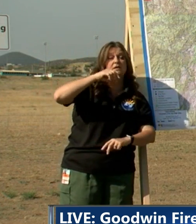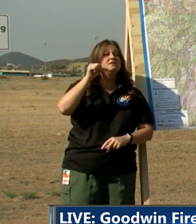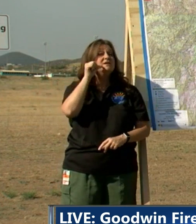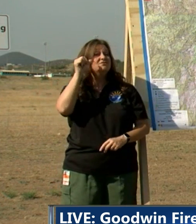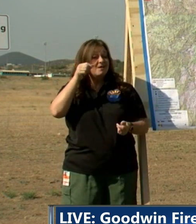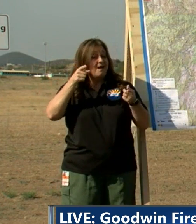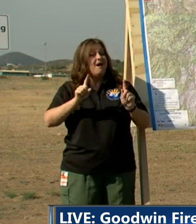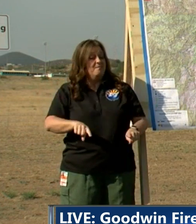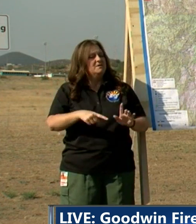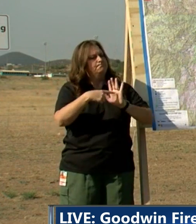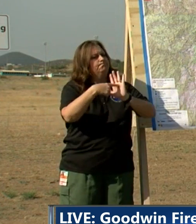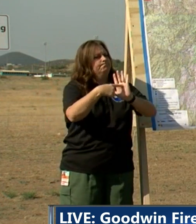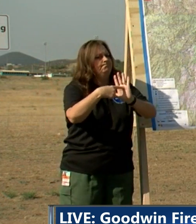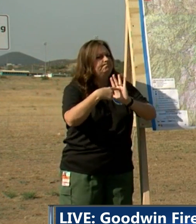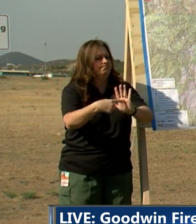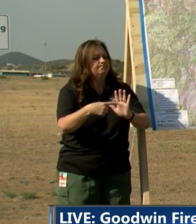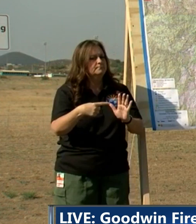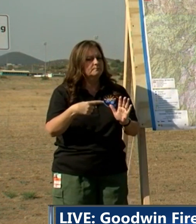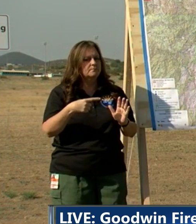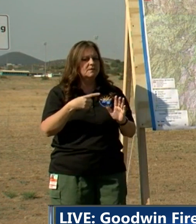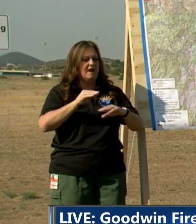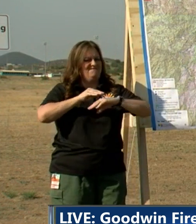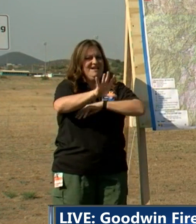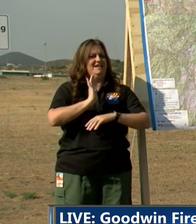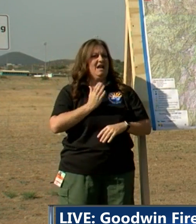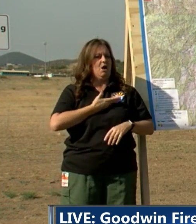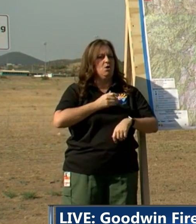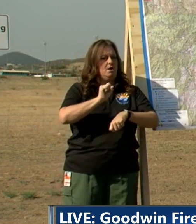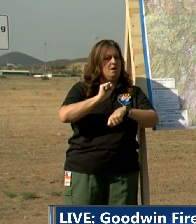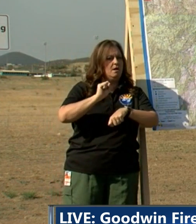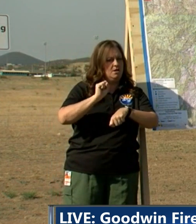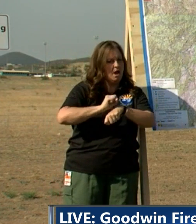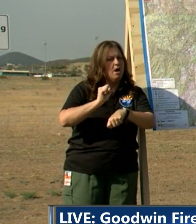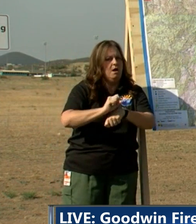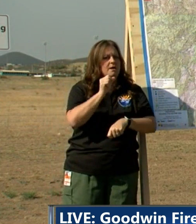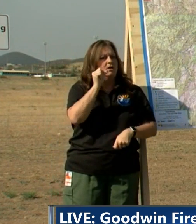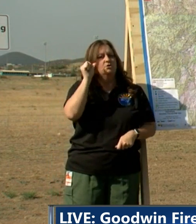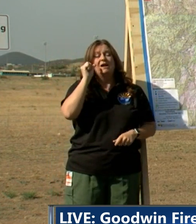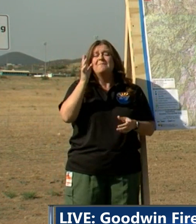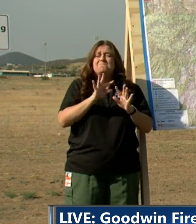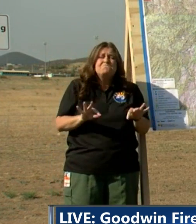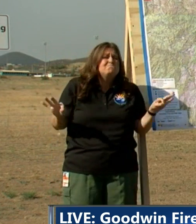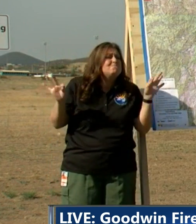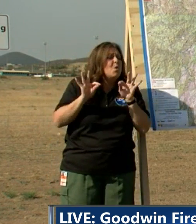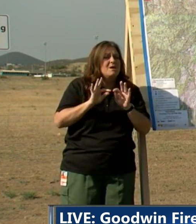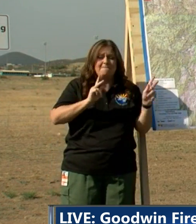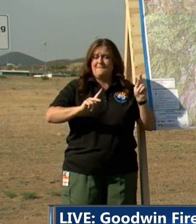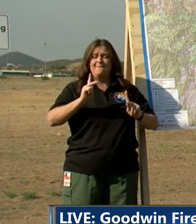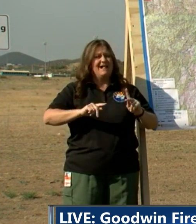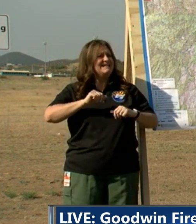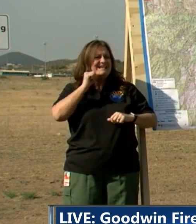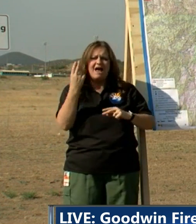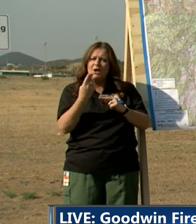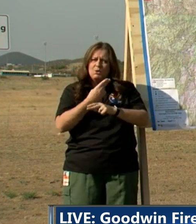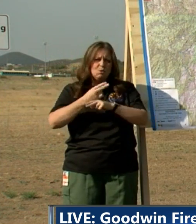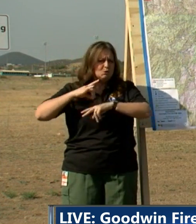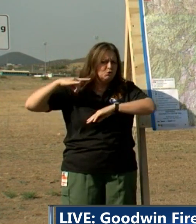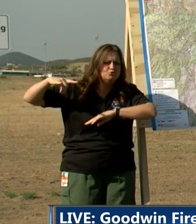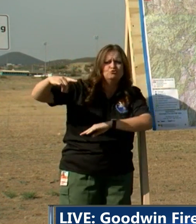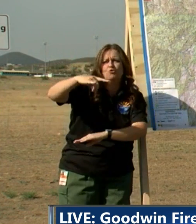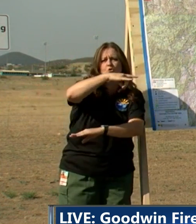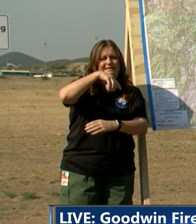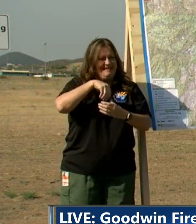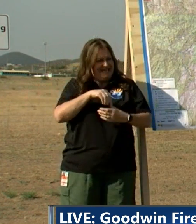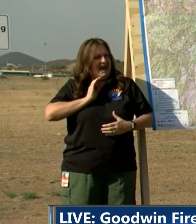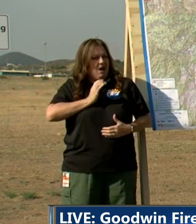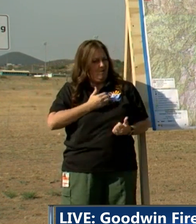yesterday, and I want to give you an example why it's so important that the public not fly unmanned aircraft or drones in the fire